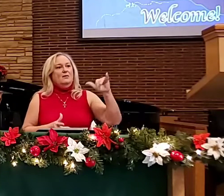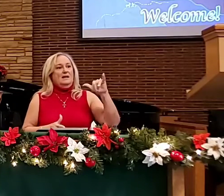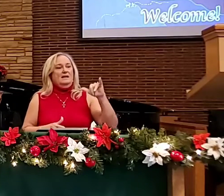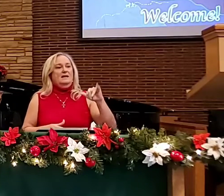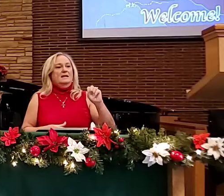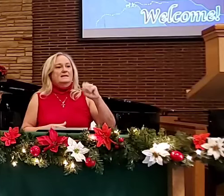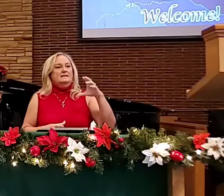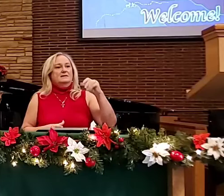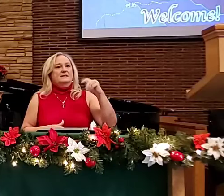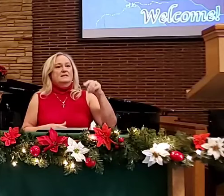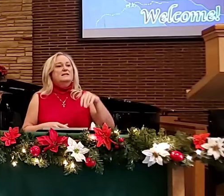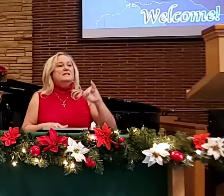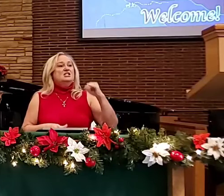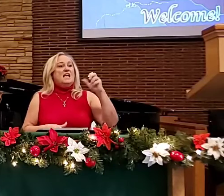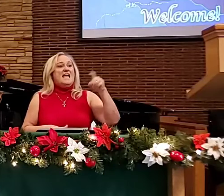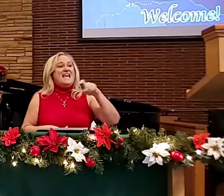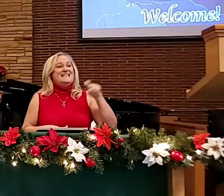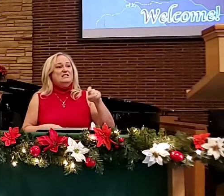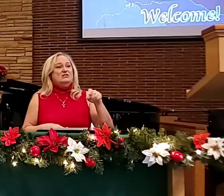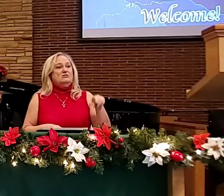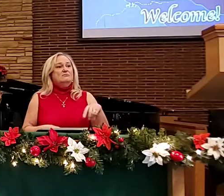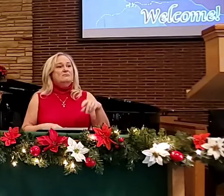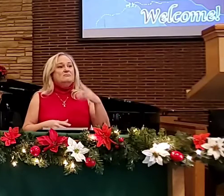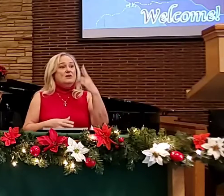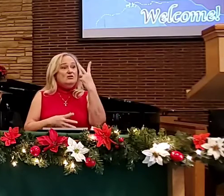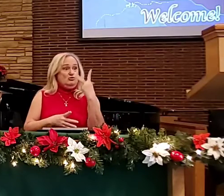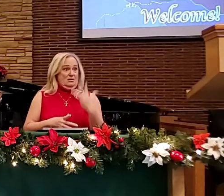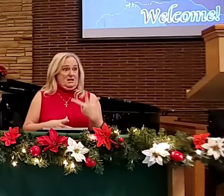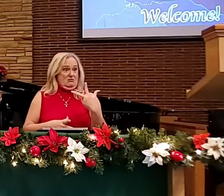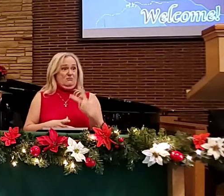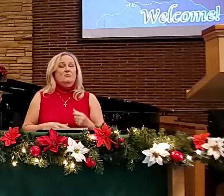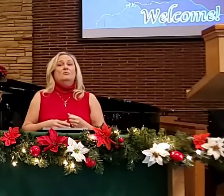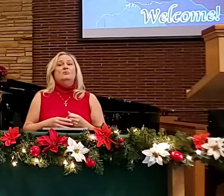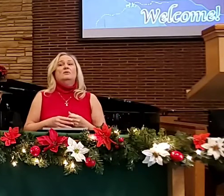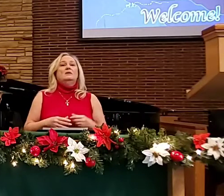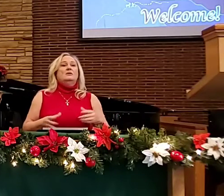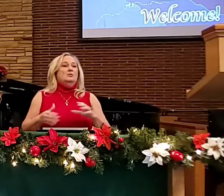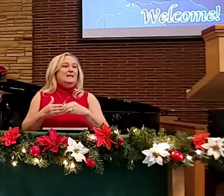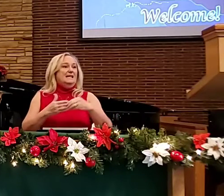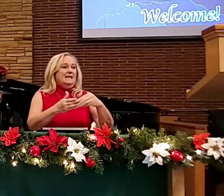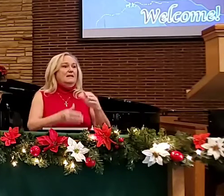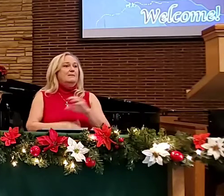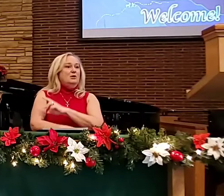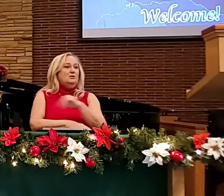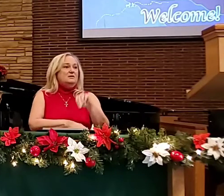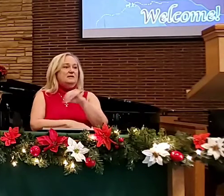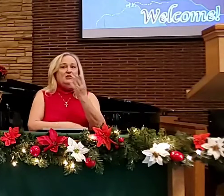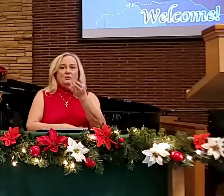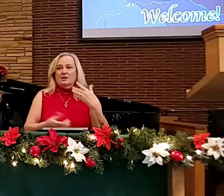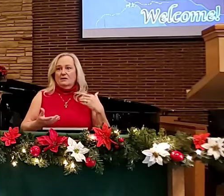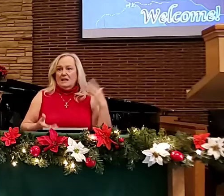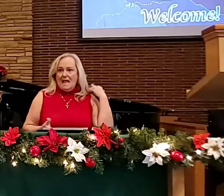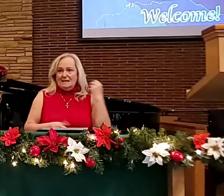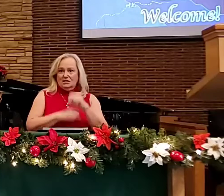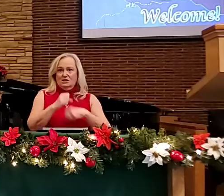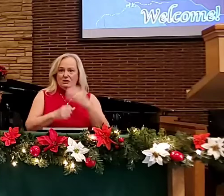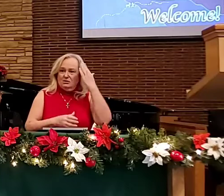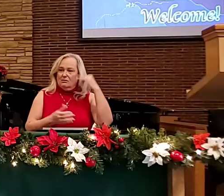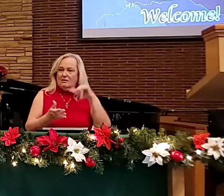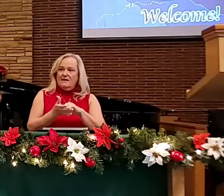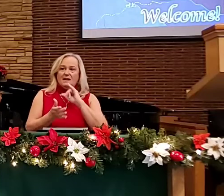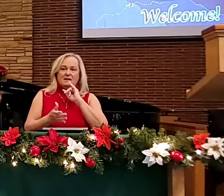Jazz Trio, who will lead some of the music. And those of you who were here last year know that